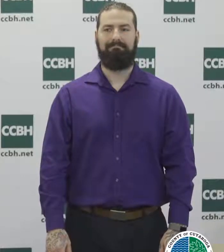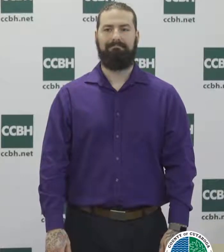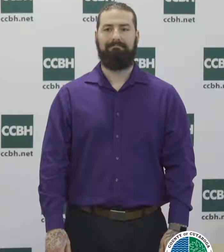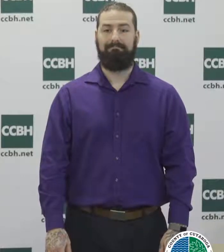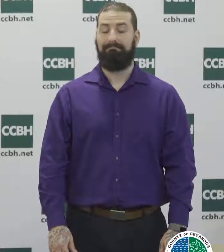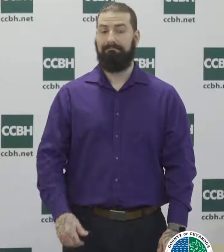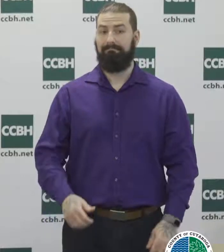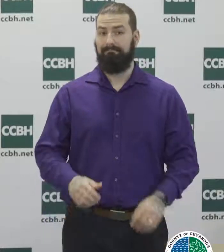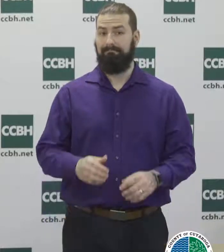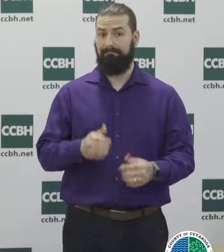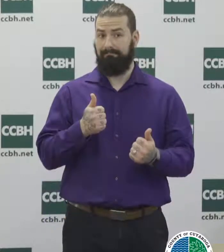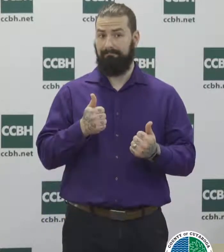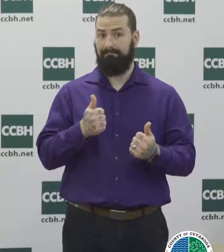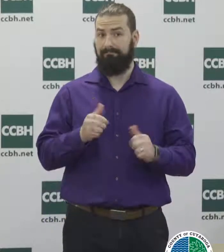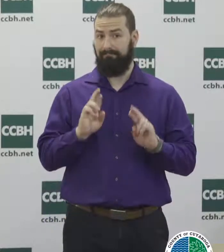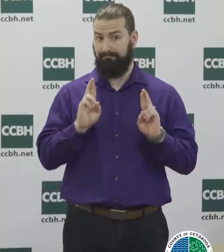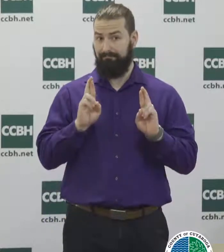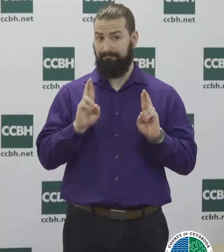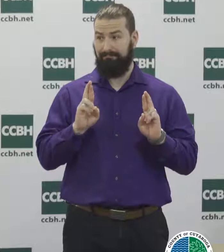Good.